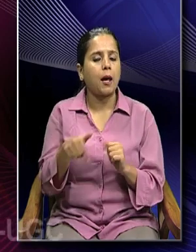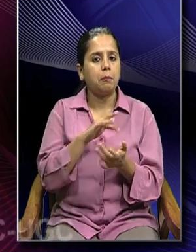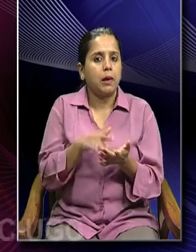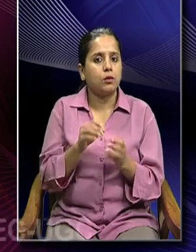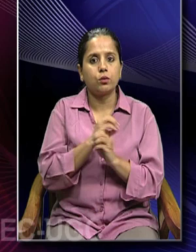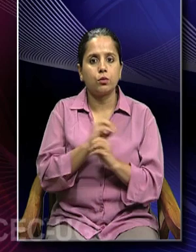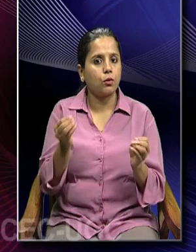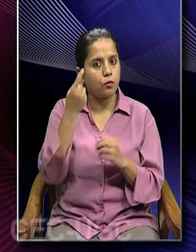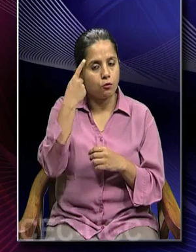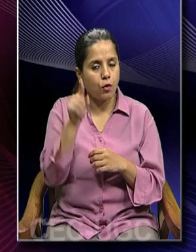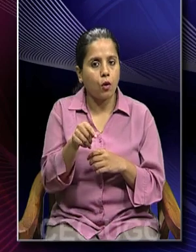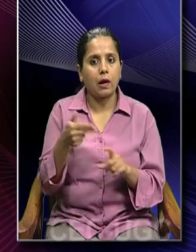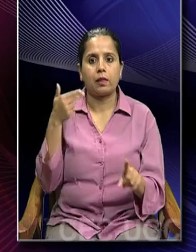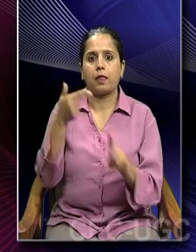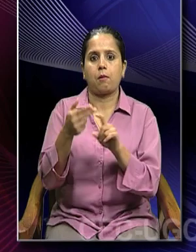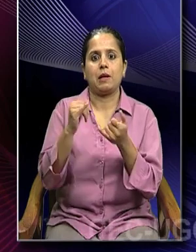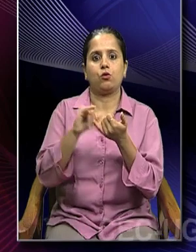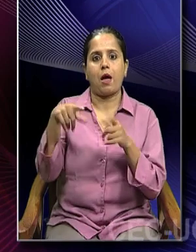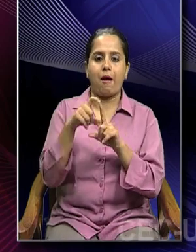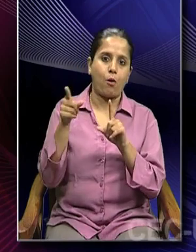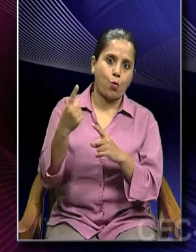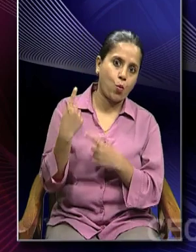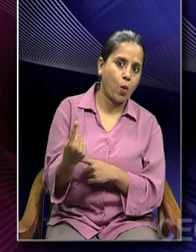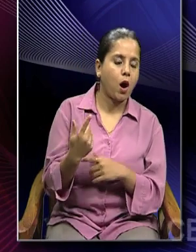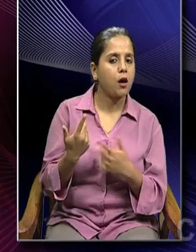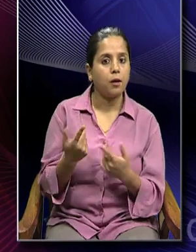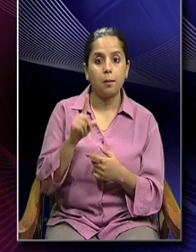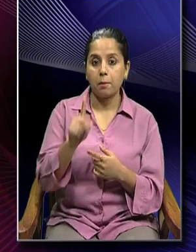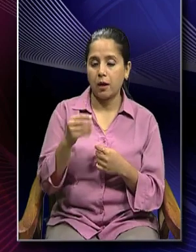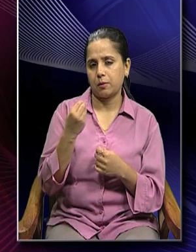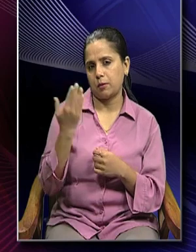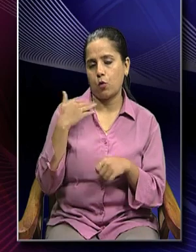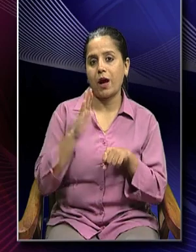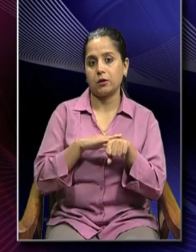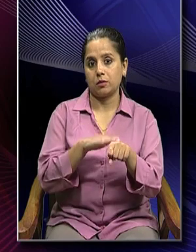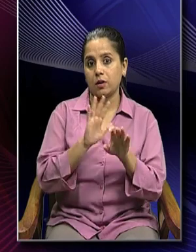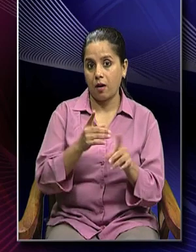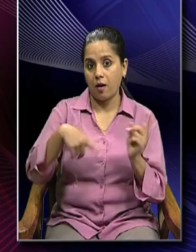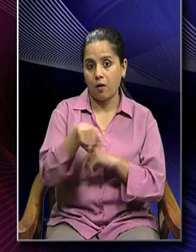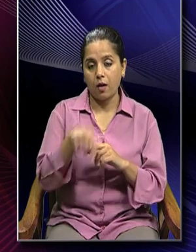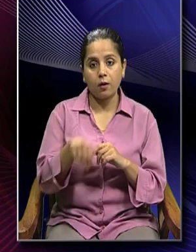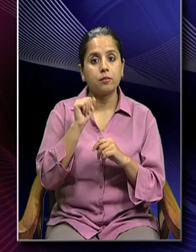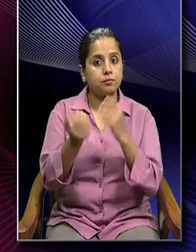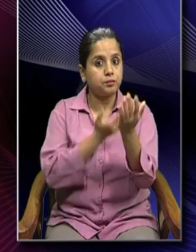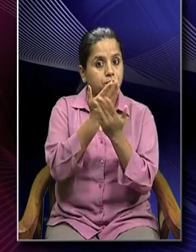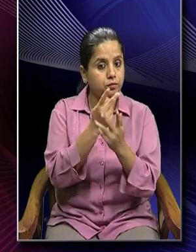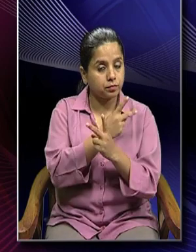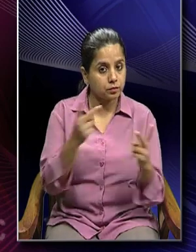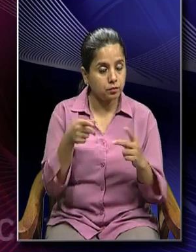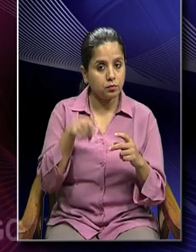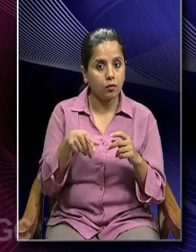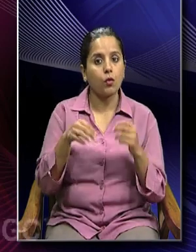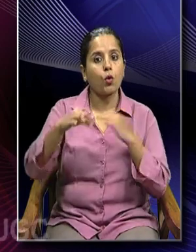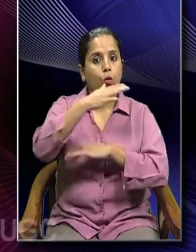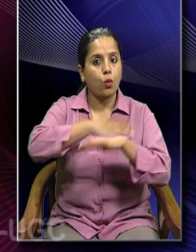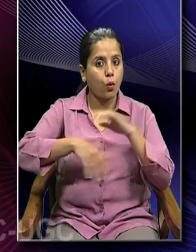for calling it the sacred one. Although the recent experiences of application of the sacred in